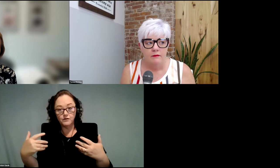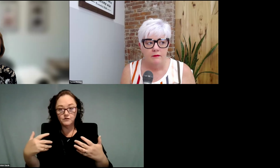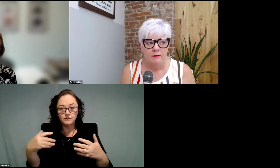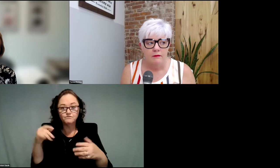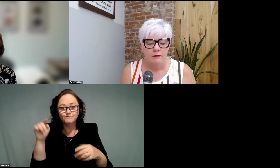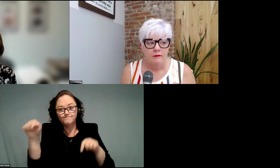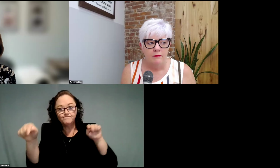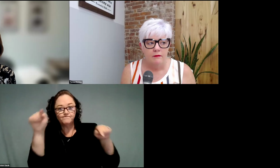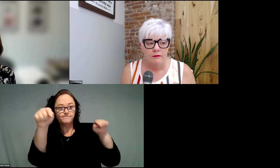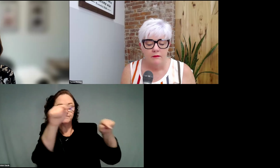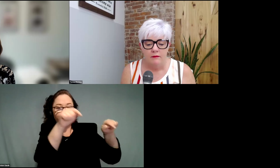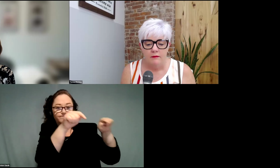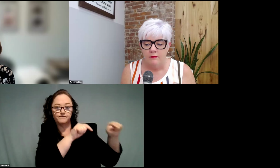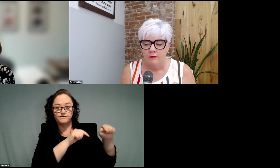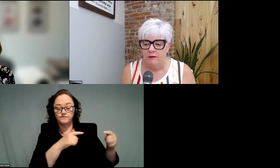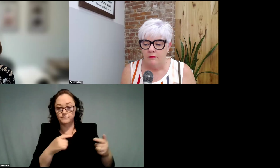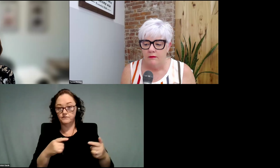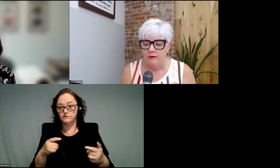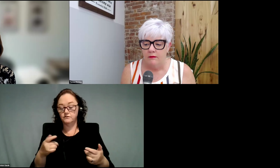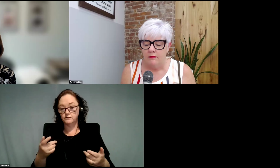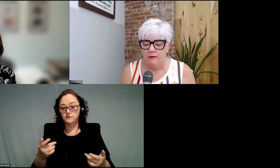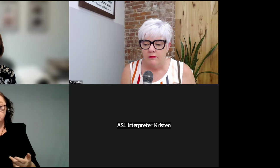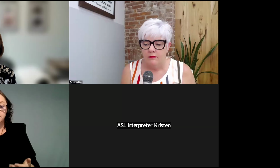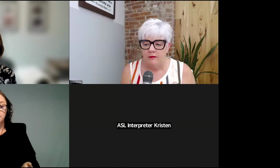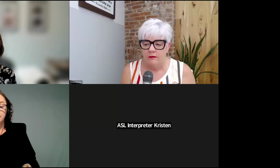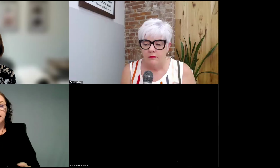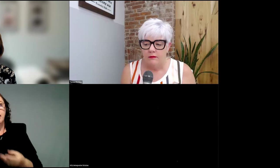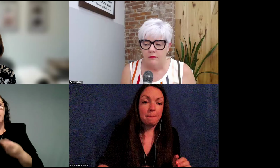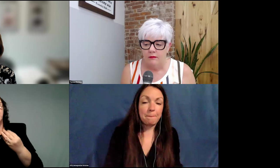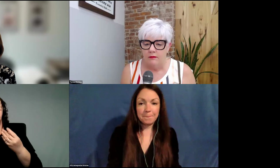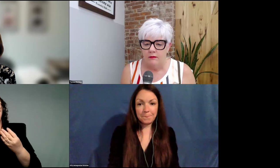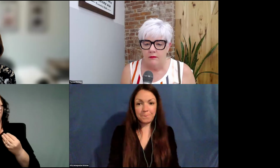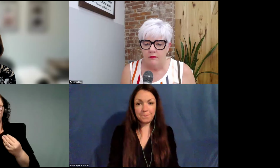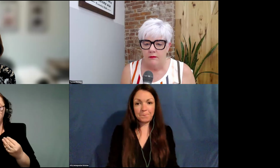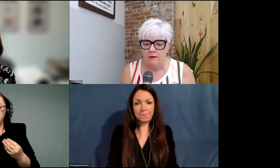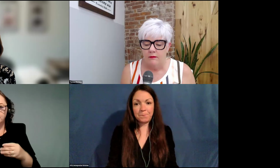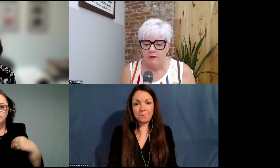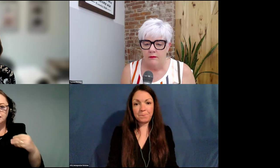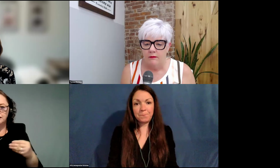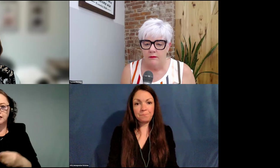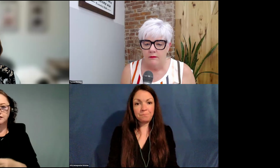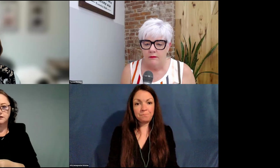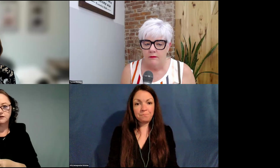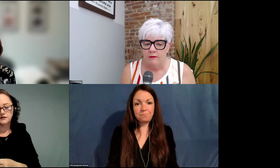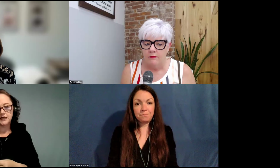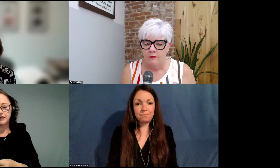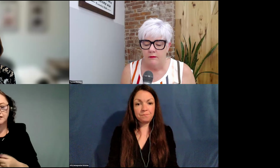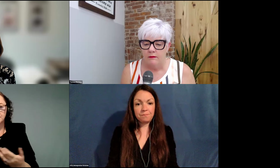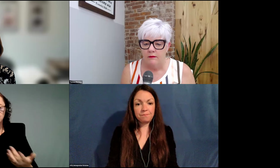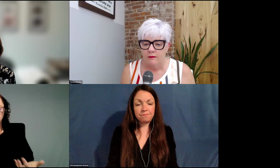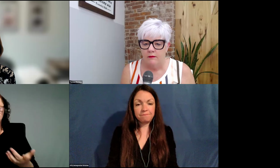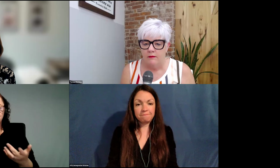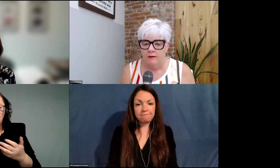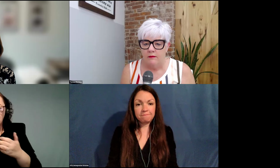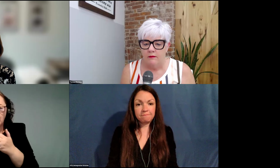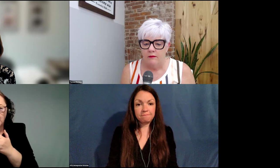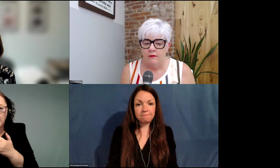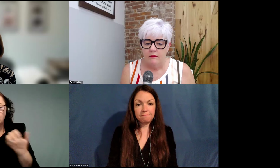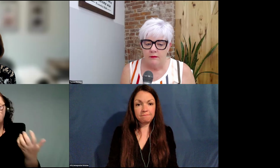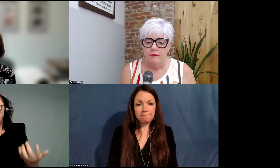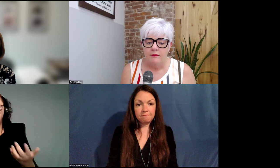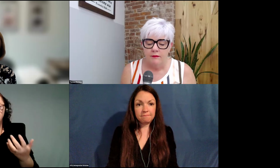your presentation, Mary Kay, but just in terms of thinking about how sales tax applies at in-person events, how would you encourage someone to think about their